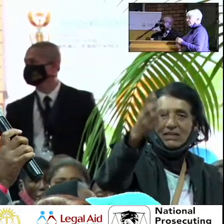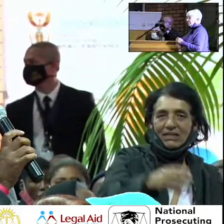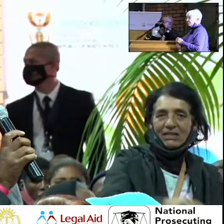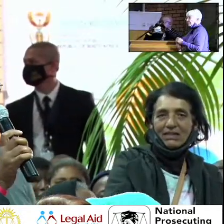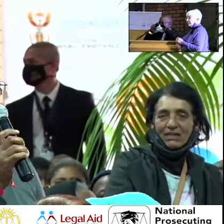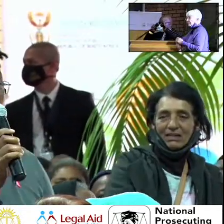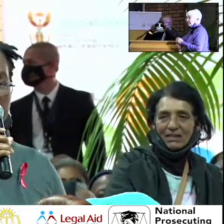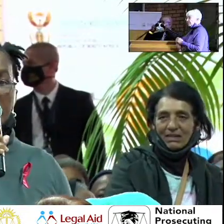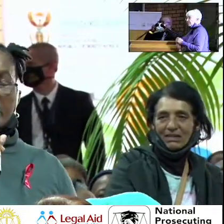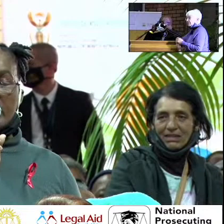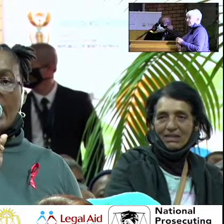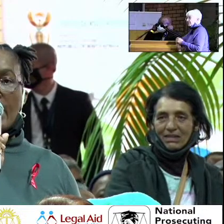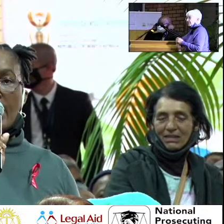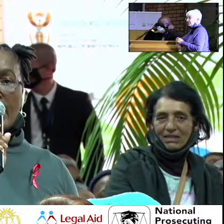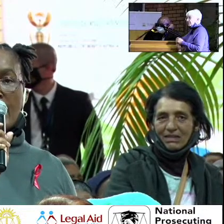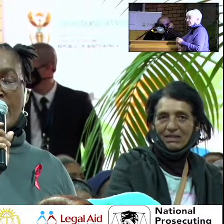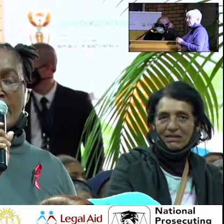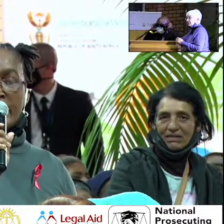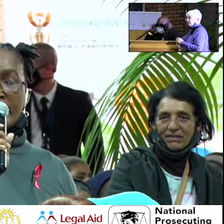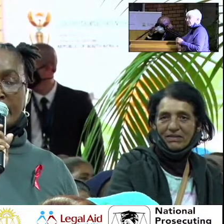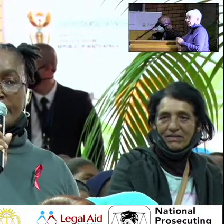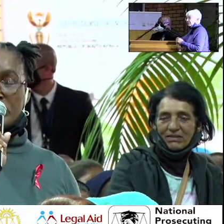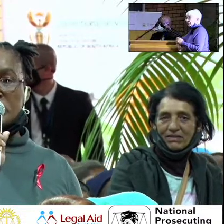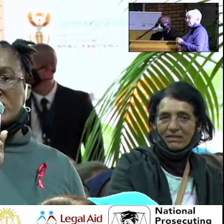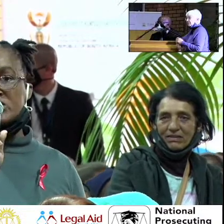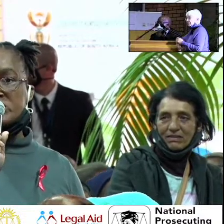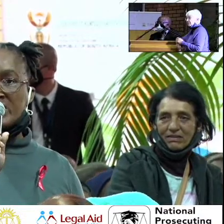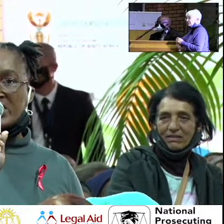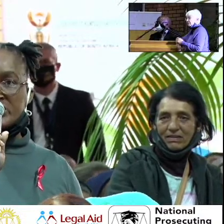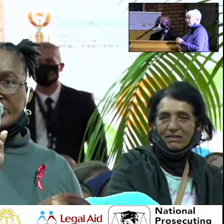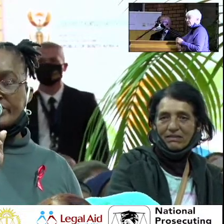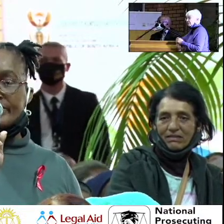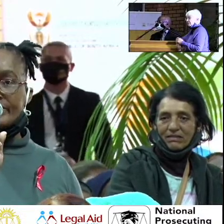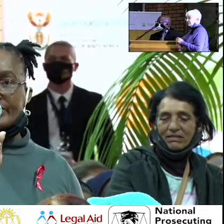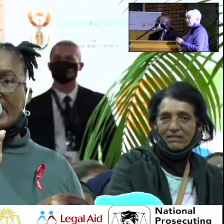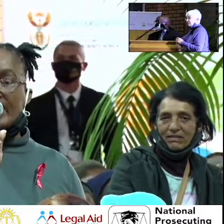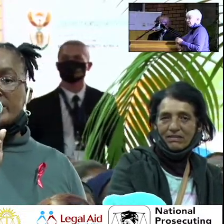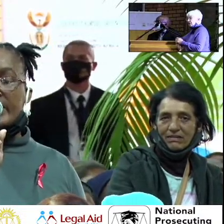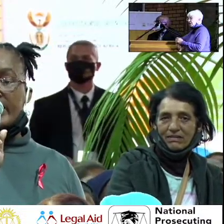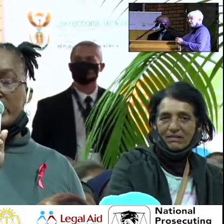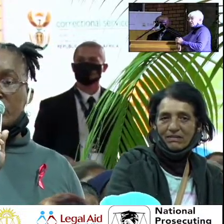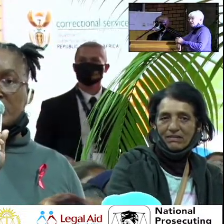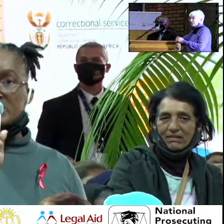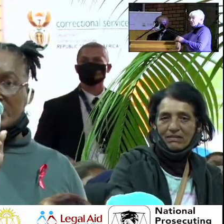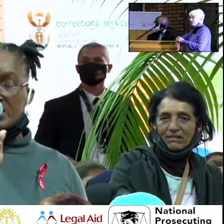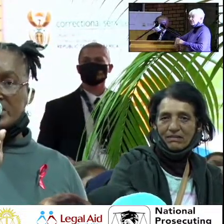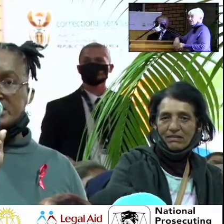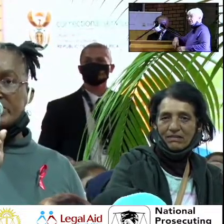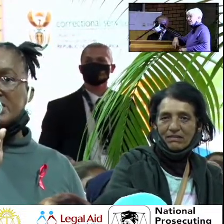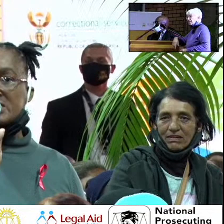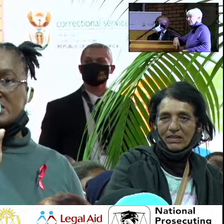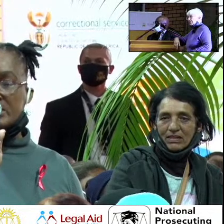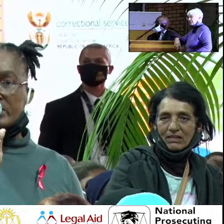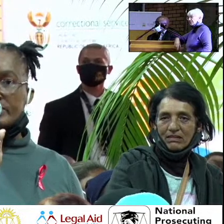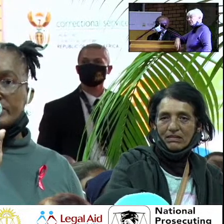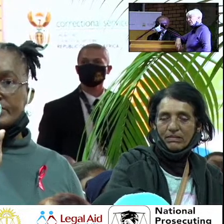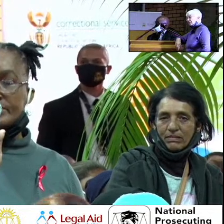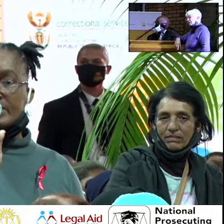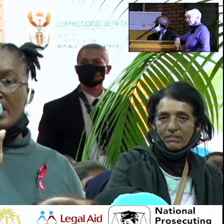you very much. I am Muriel Sotashe. The lady who was killed is my